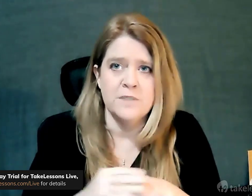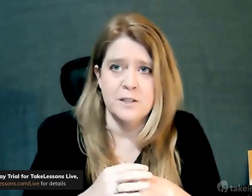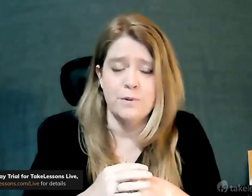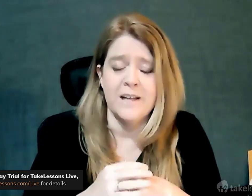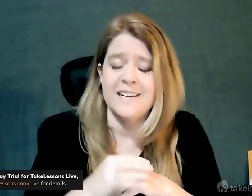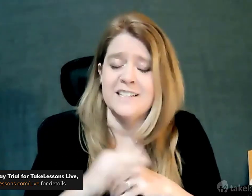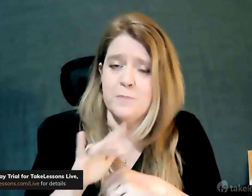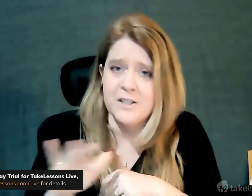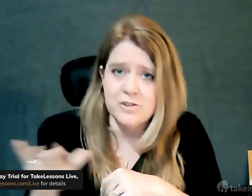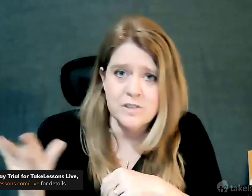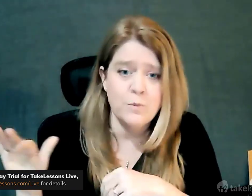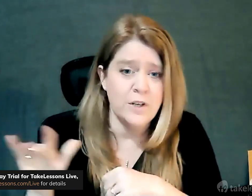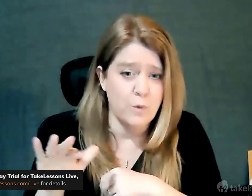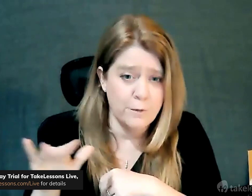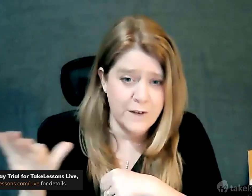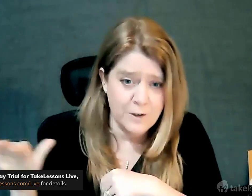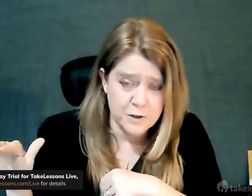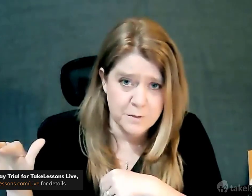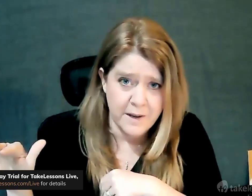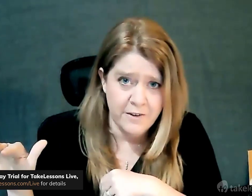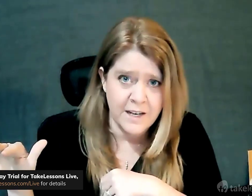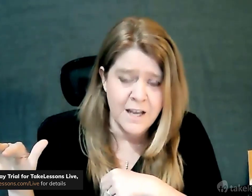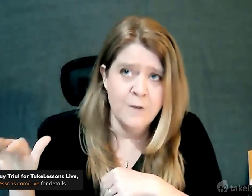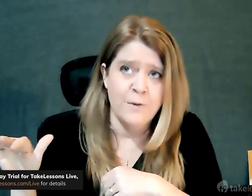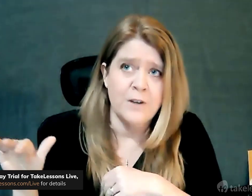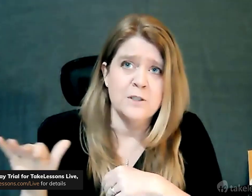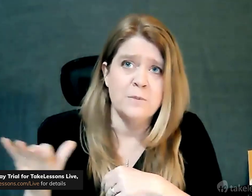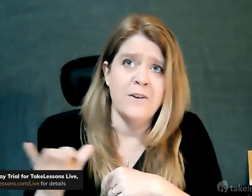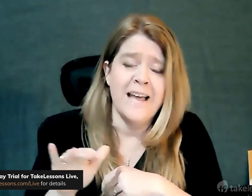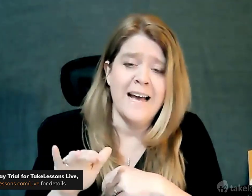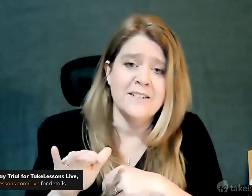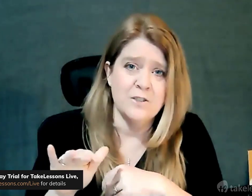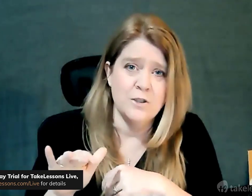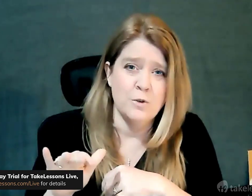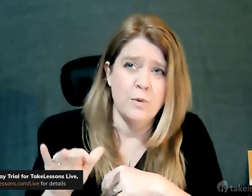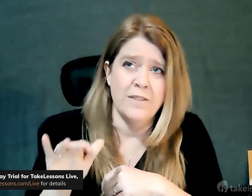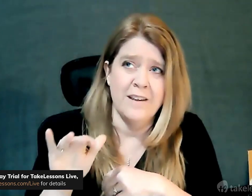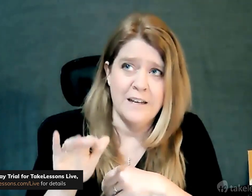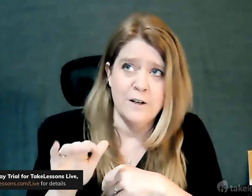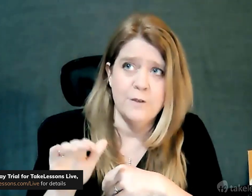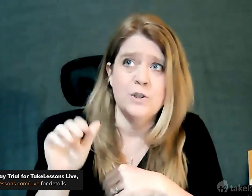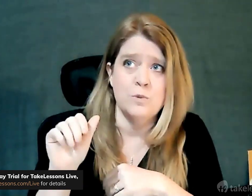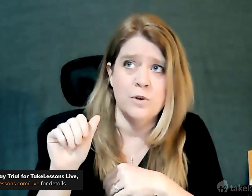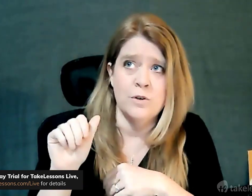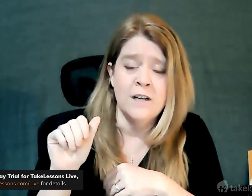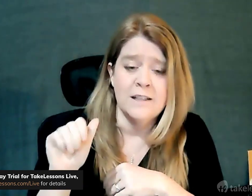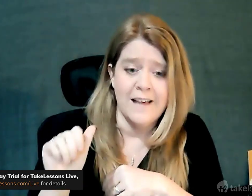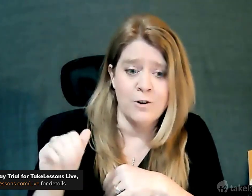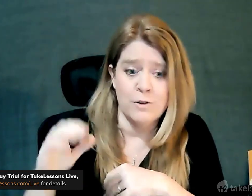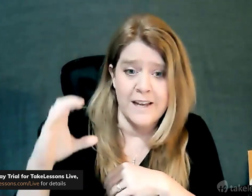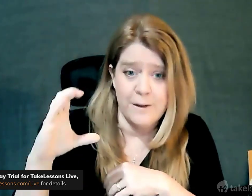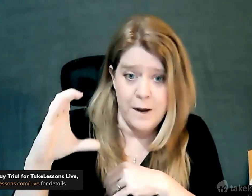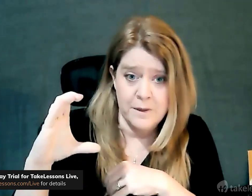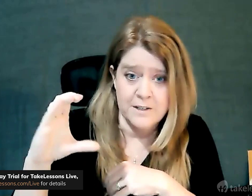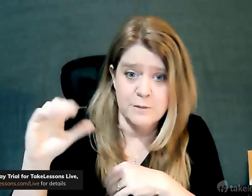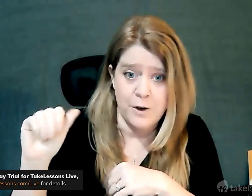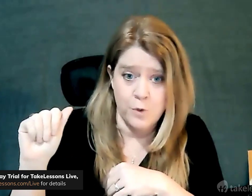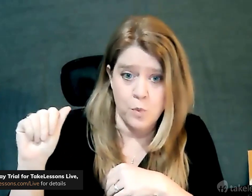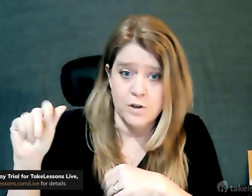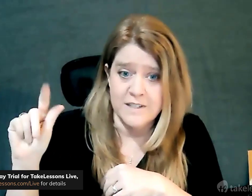play, especially when you are fingerspelling. Fingerspelling has to do with the individual letter. Like if I'm going to spell the word